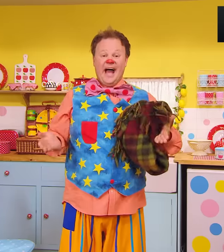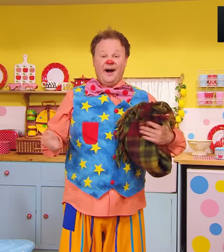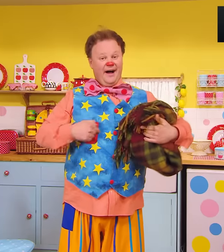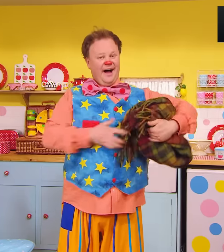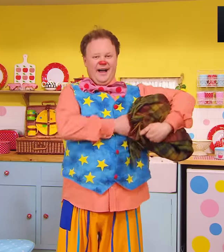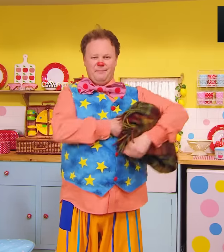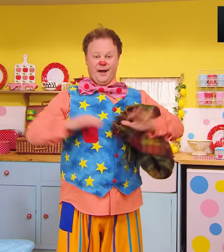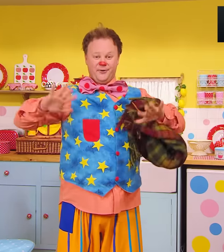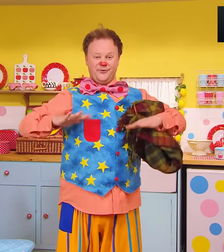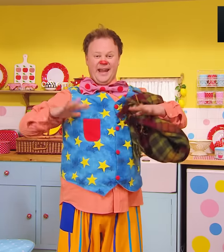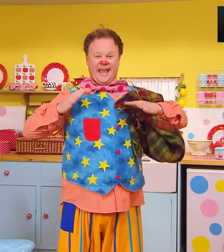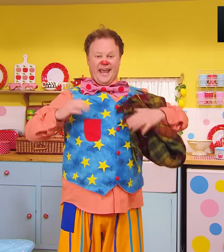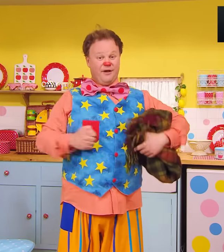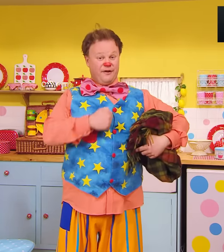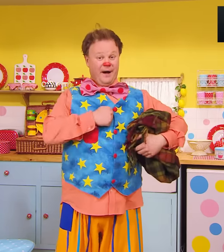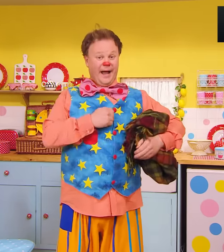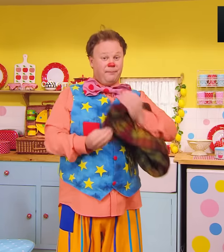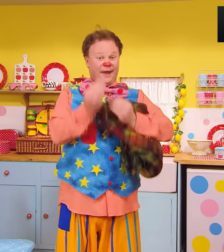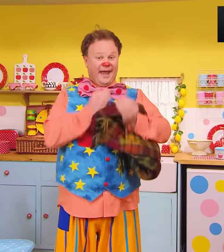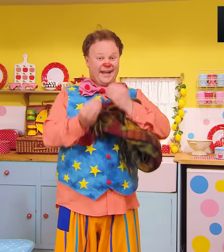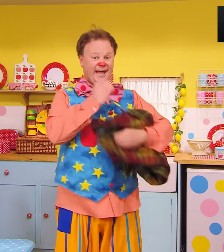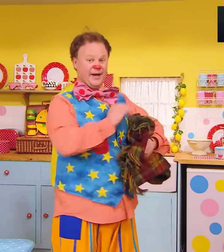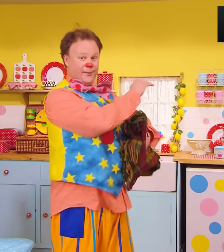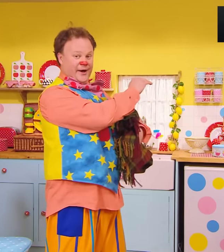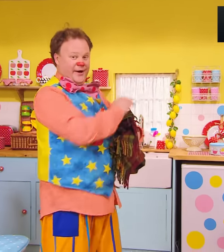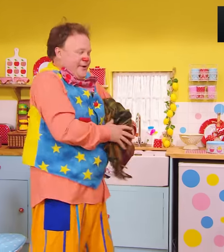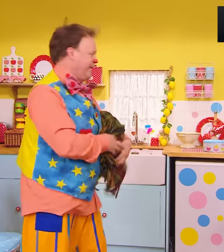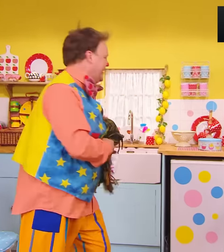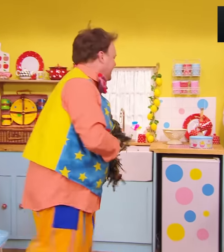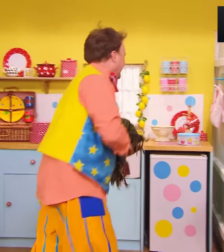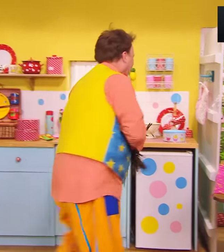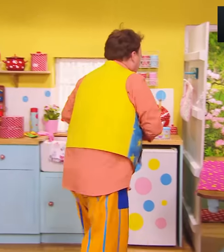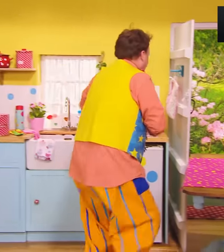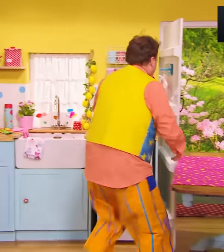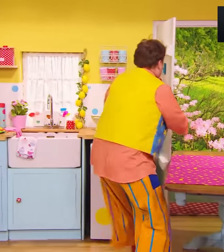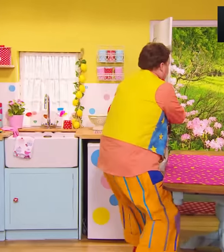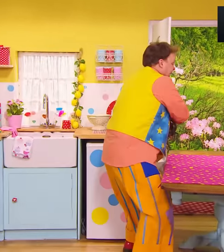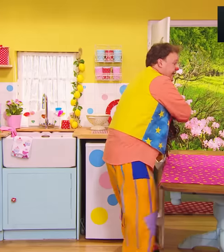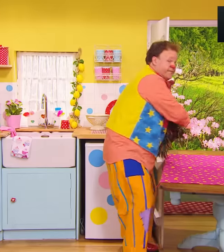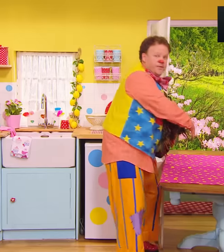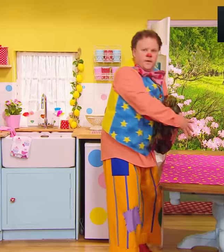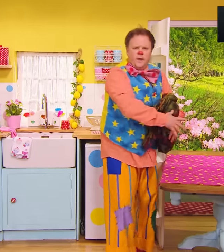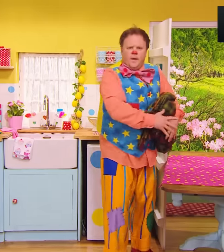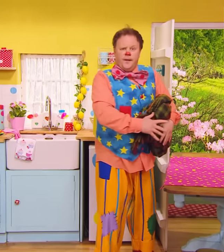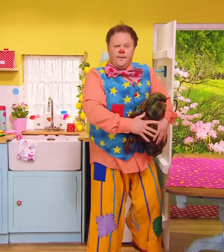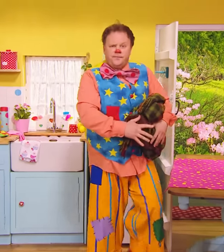Now I'm ready for my picnic! Woohoo! But what about the food, Mr.